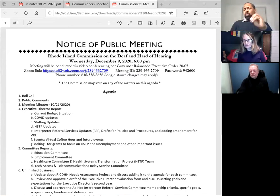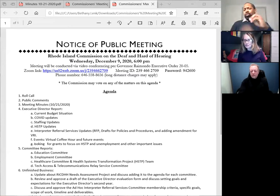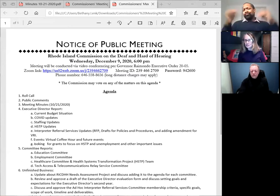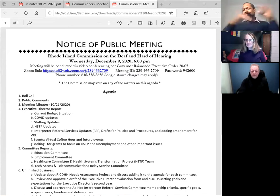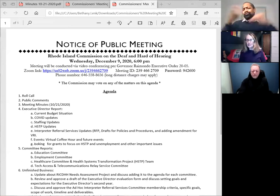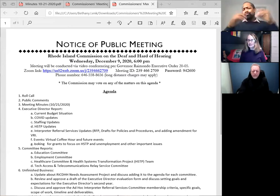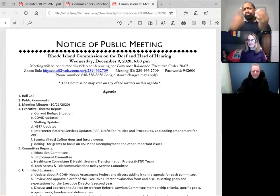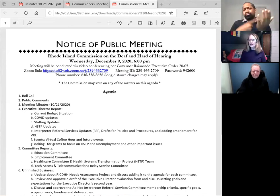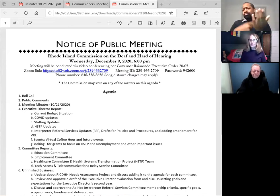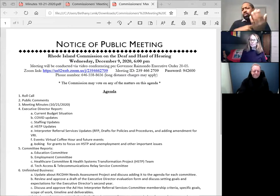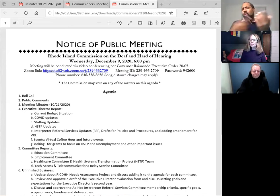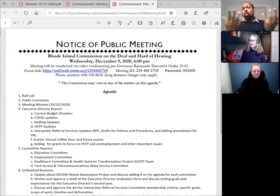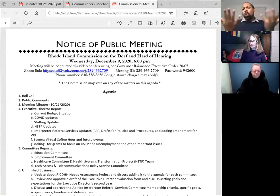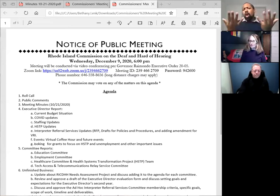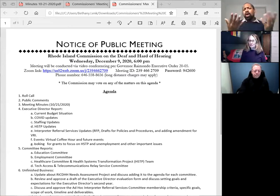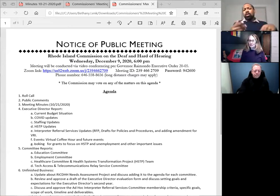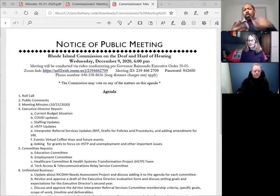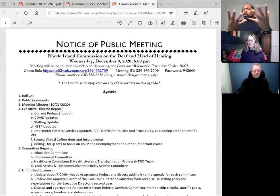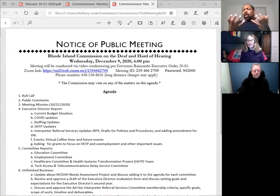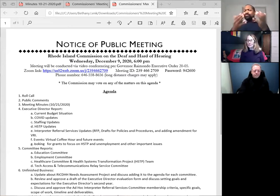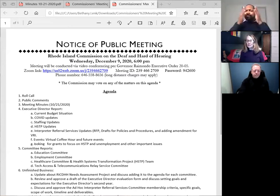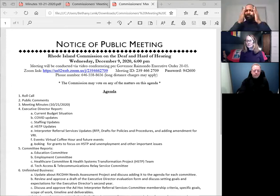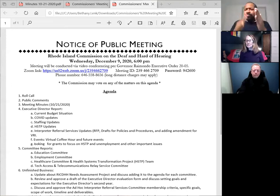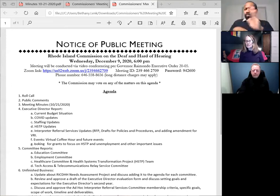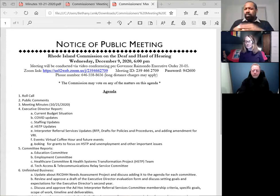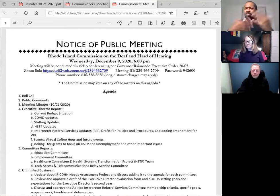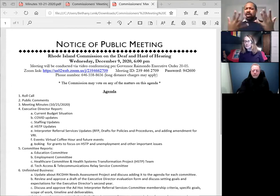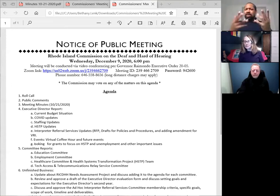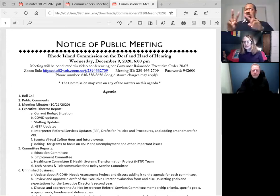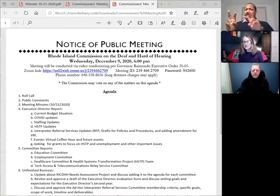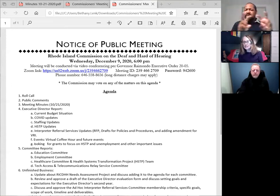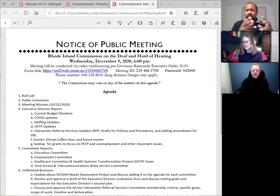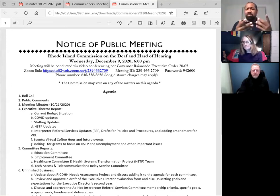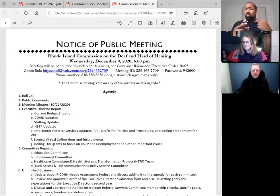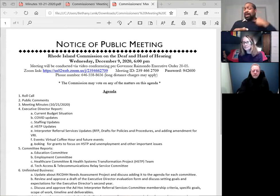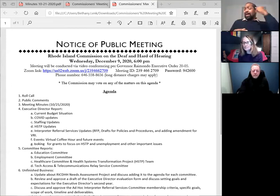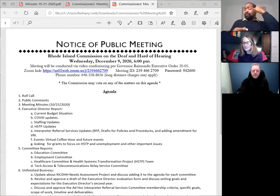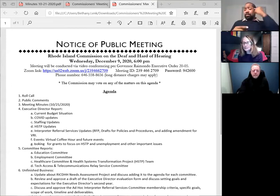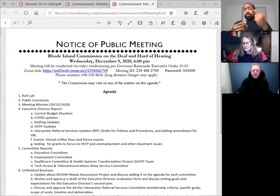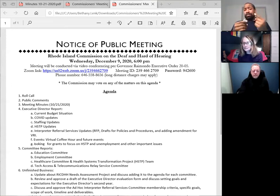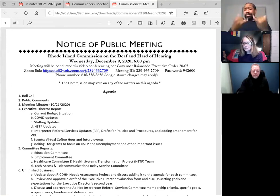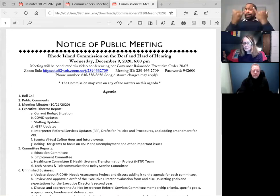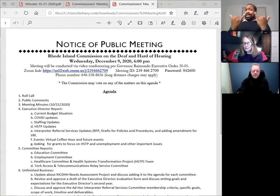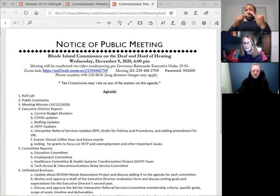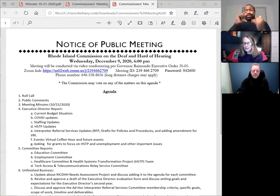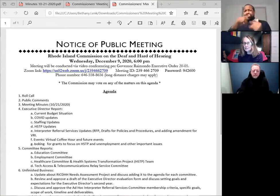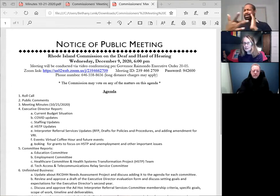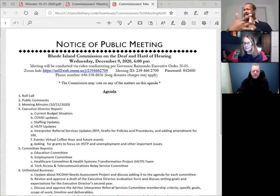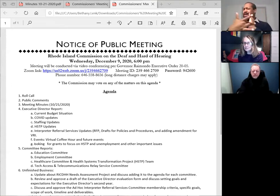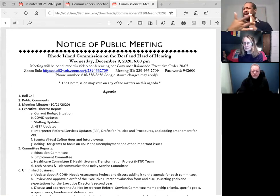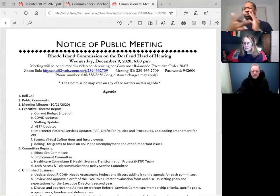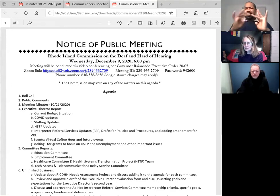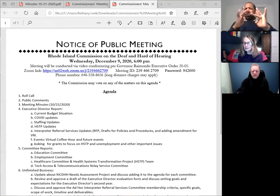our strategic planning, we're brainstorming on how we can meet this tremendous need so that